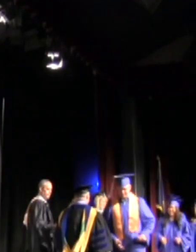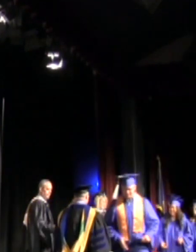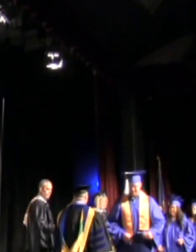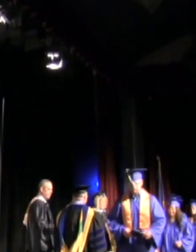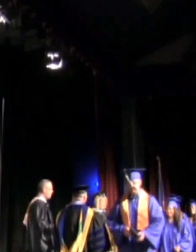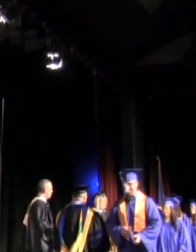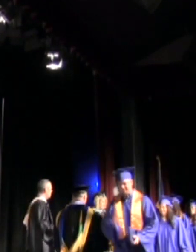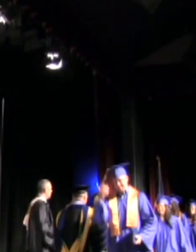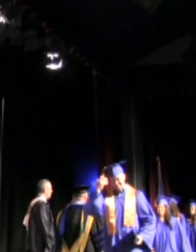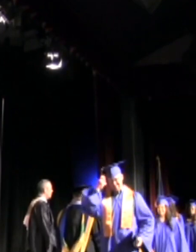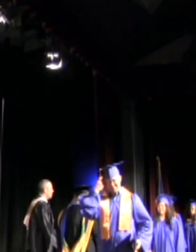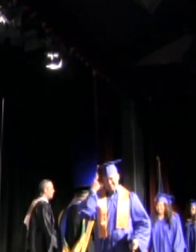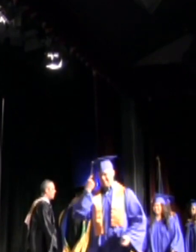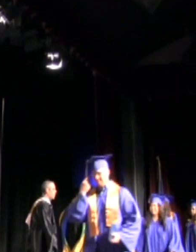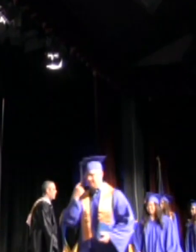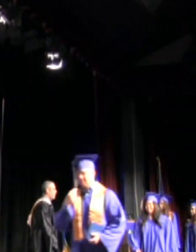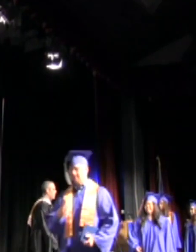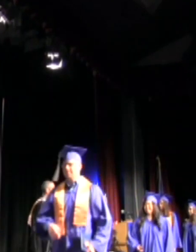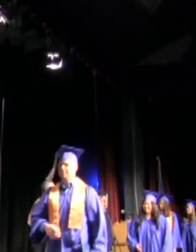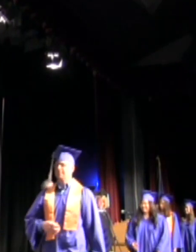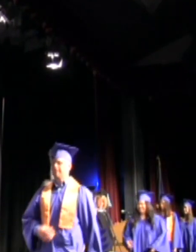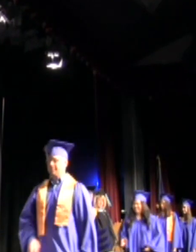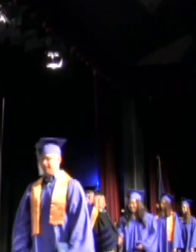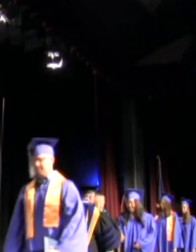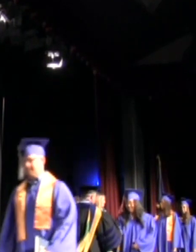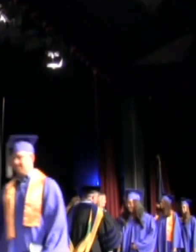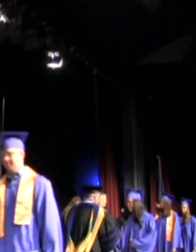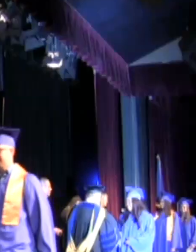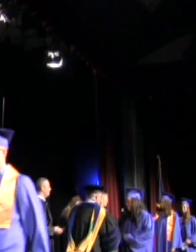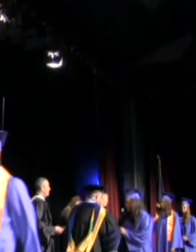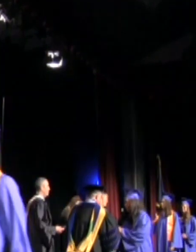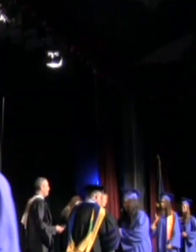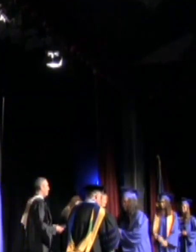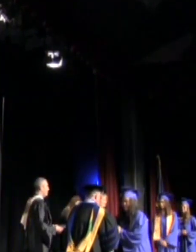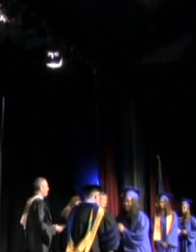Tai Yamamoto, Associate in Arts, Liberal Arts.